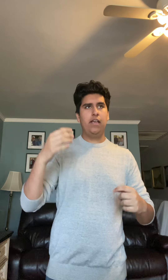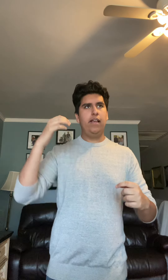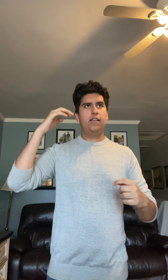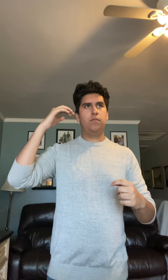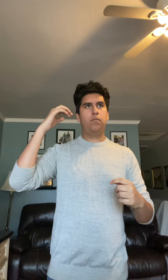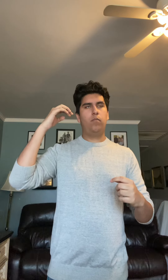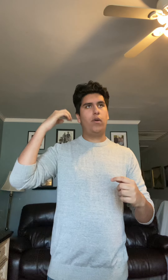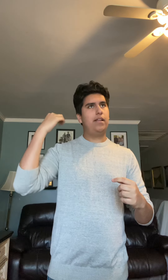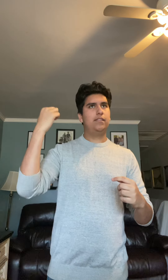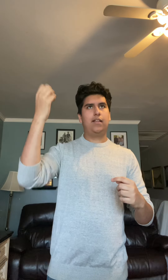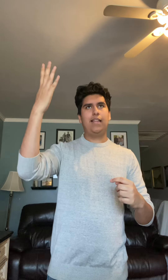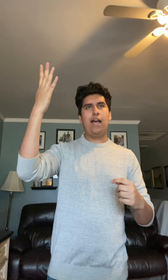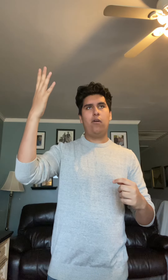his brains the clouds,